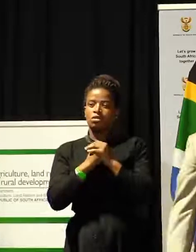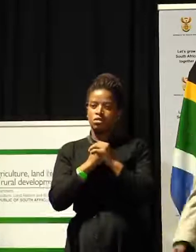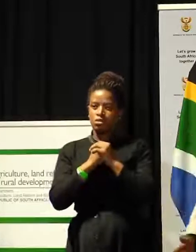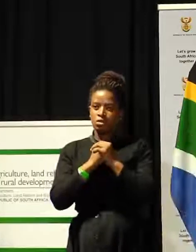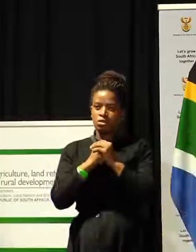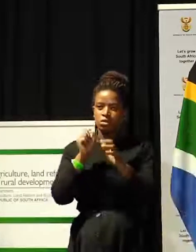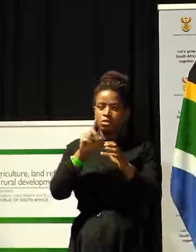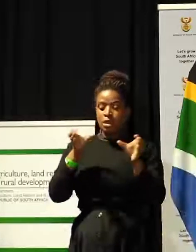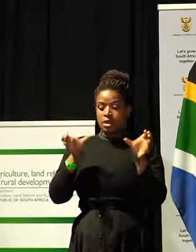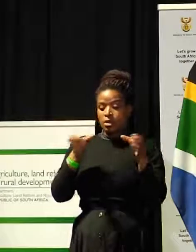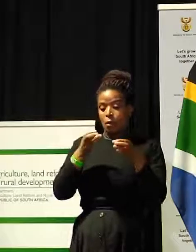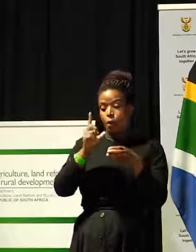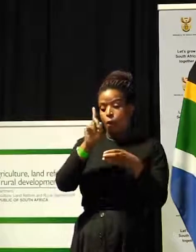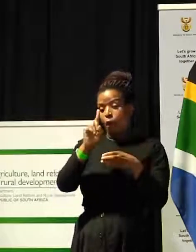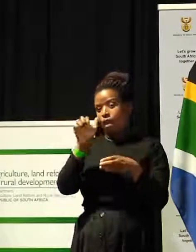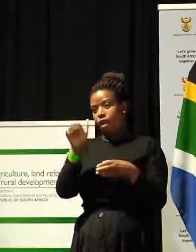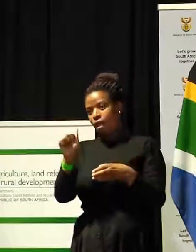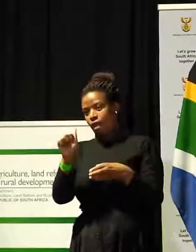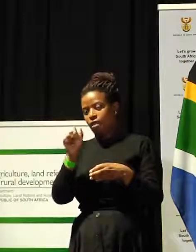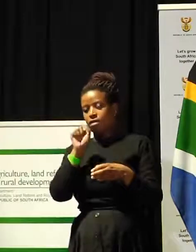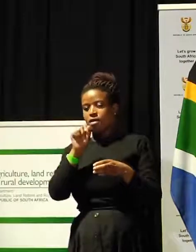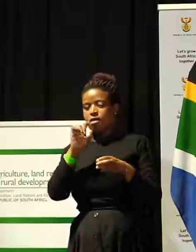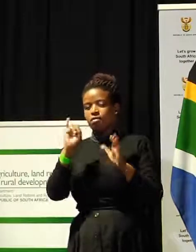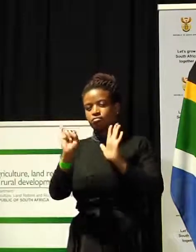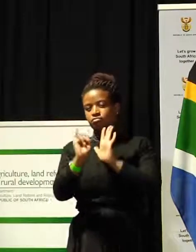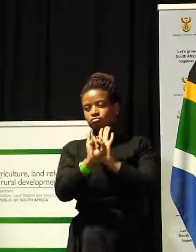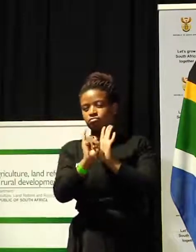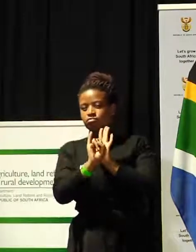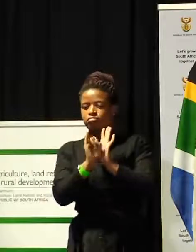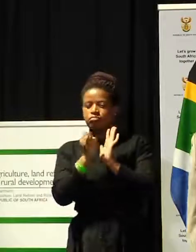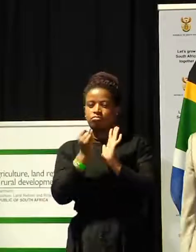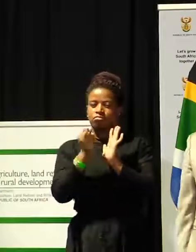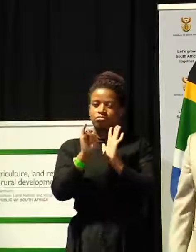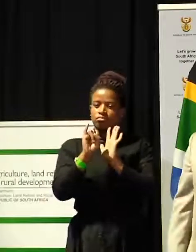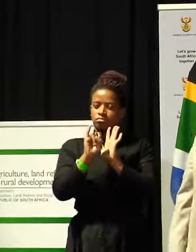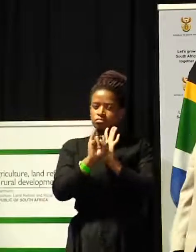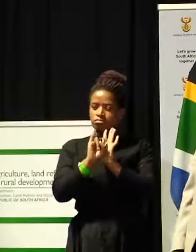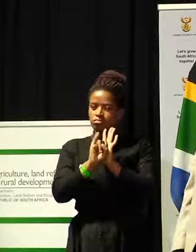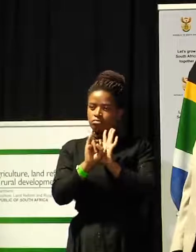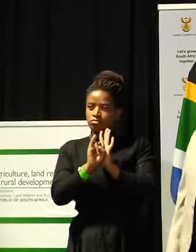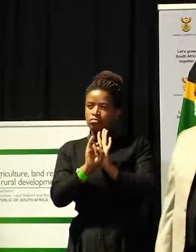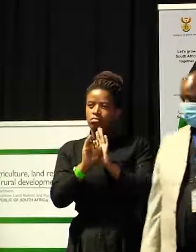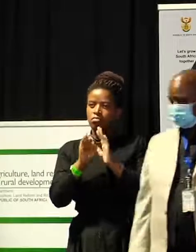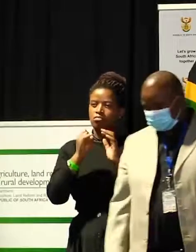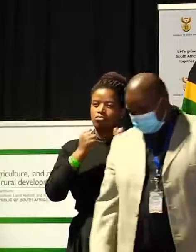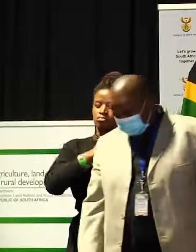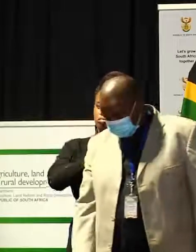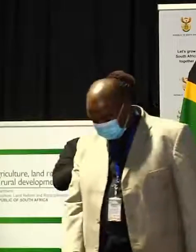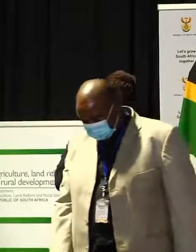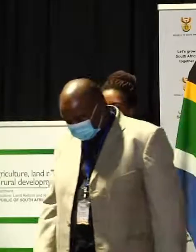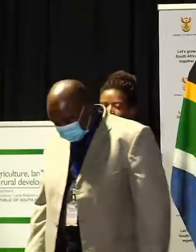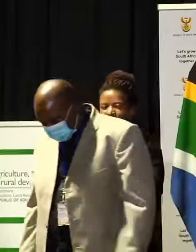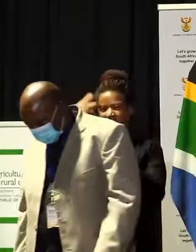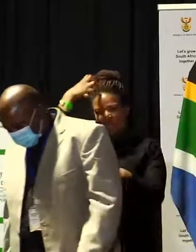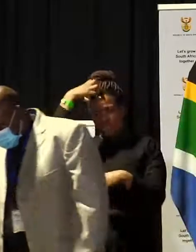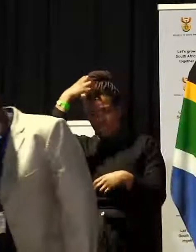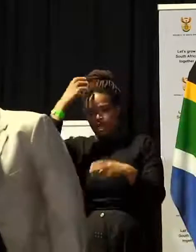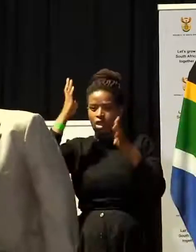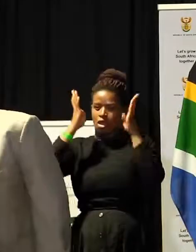the Commission 1A has identified them: the kingship, and queenship, and also